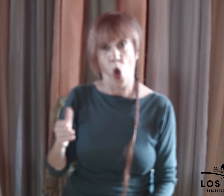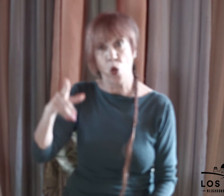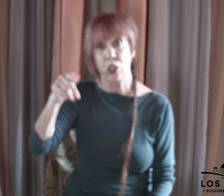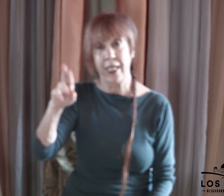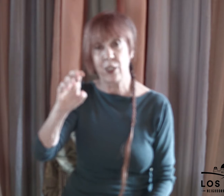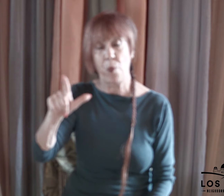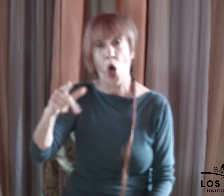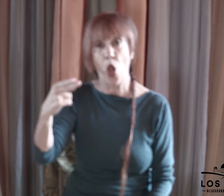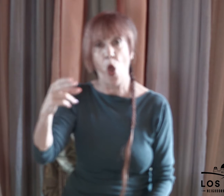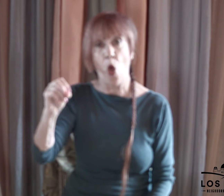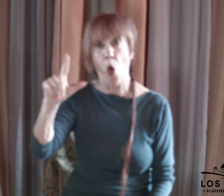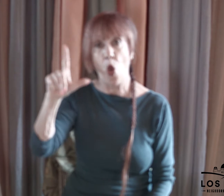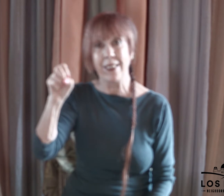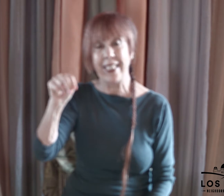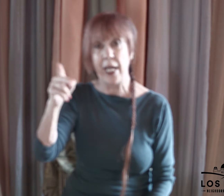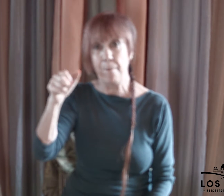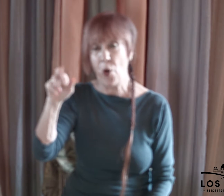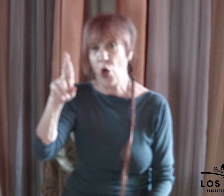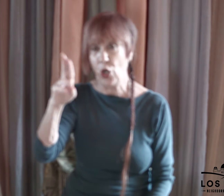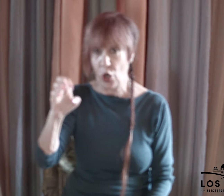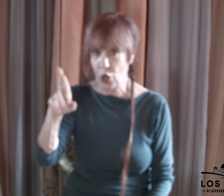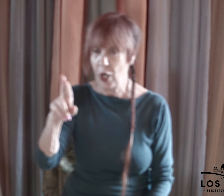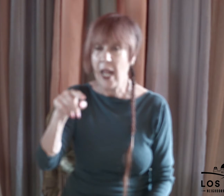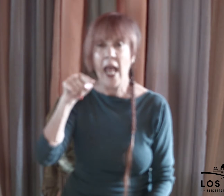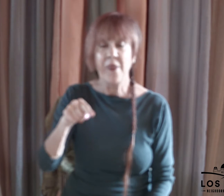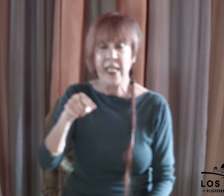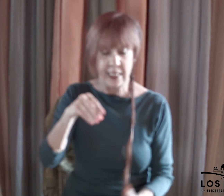shifting paradigms in the era of social distancing.